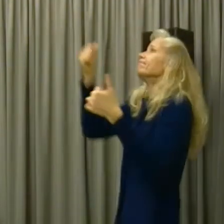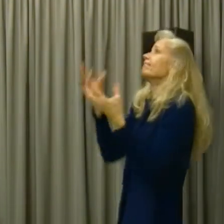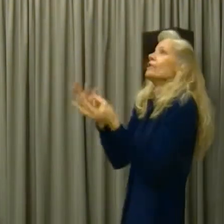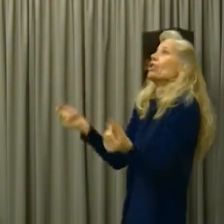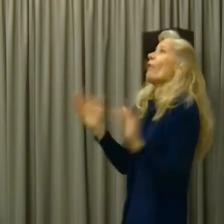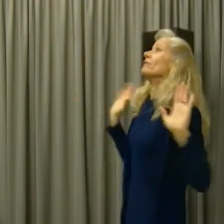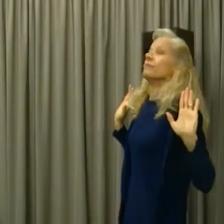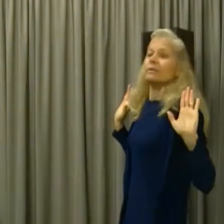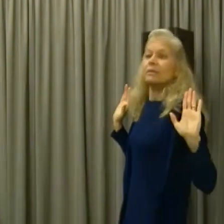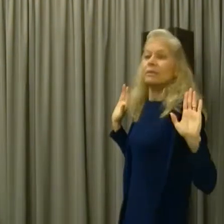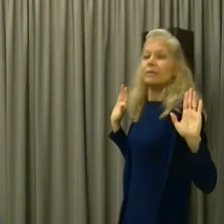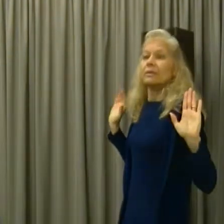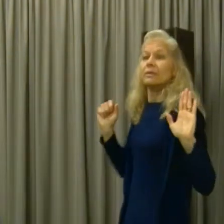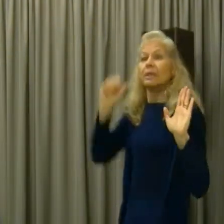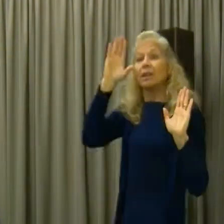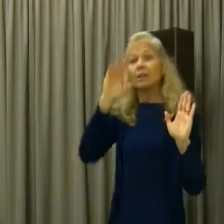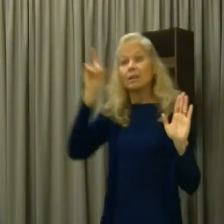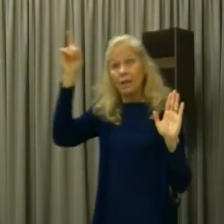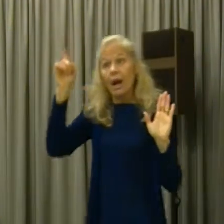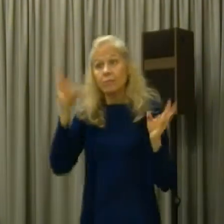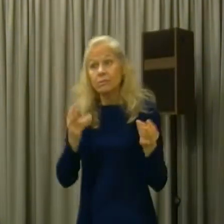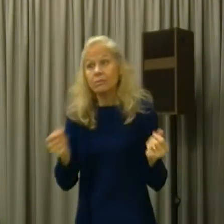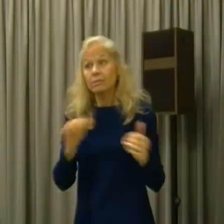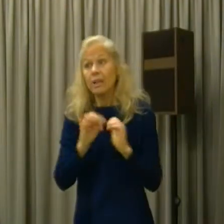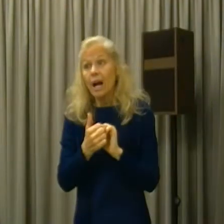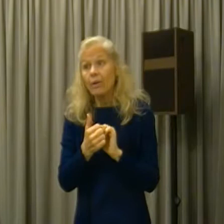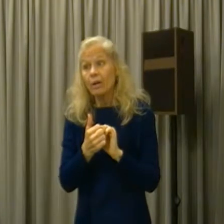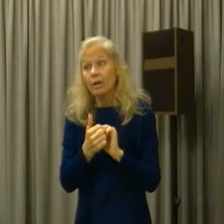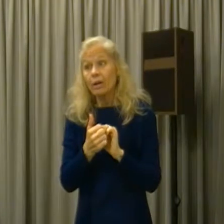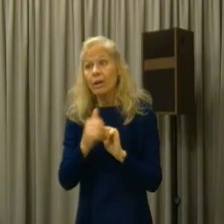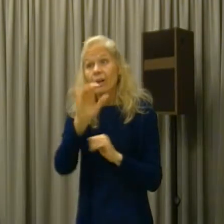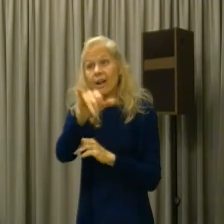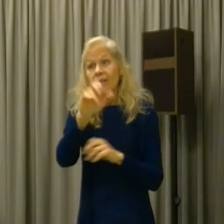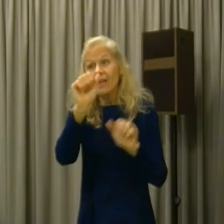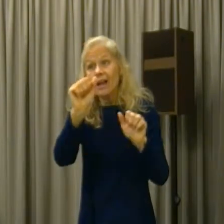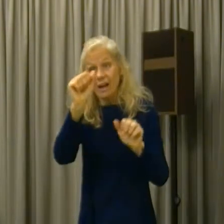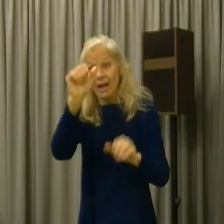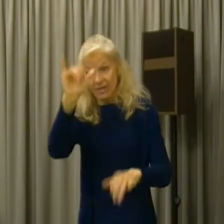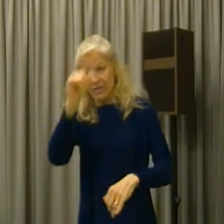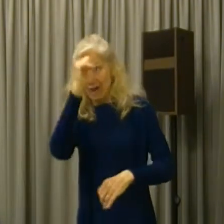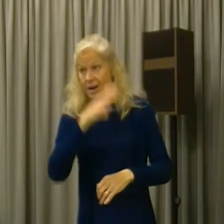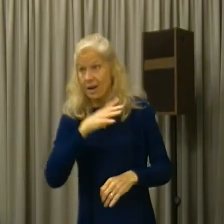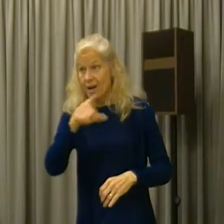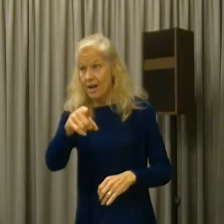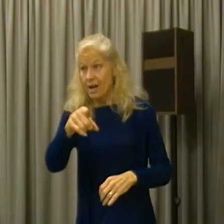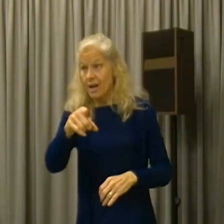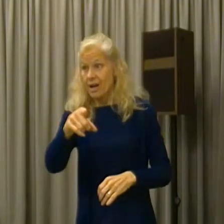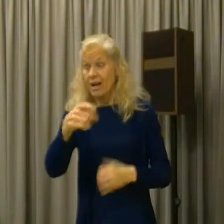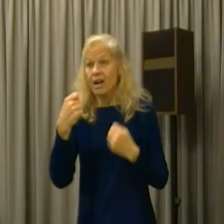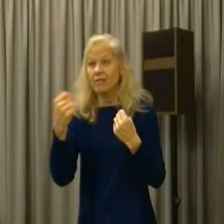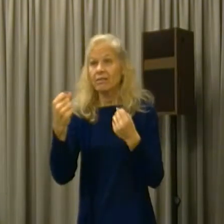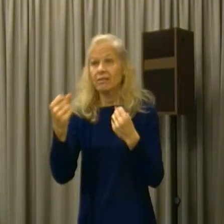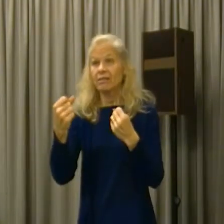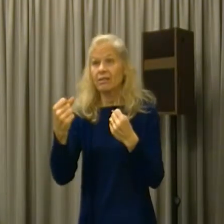work it out? Okay, I'll take care of the problem. And God removed that person from the earth.